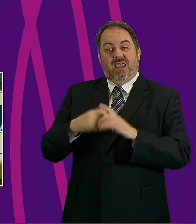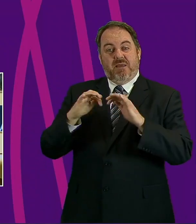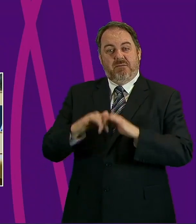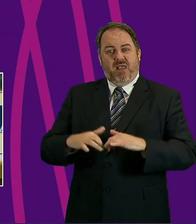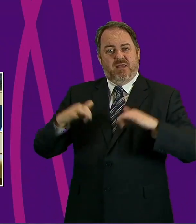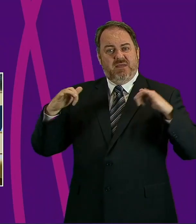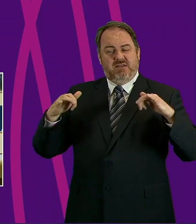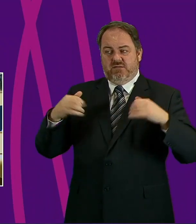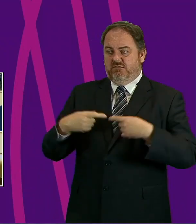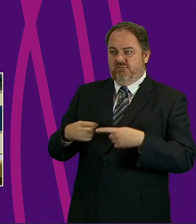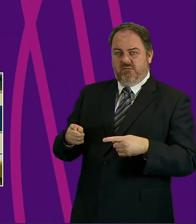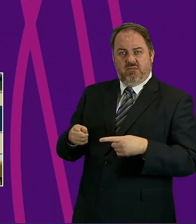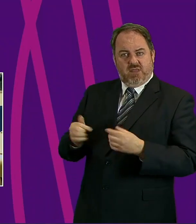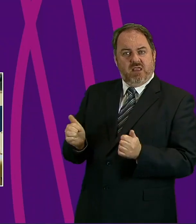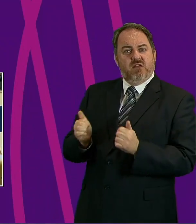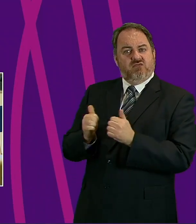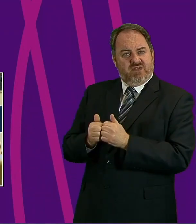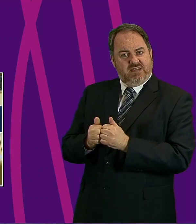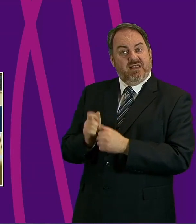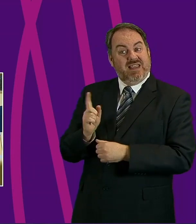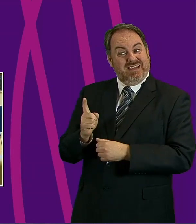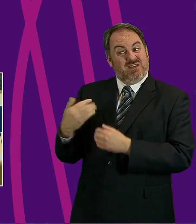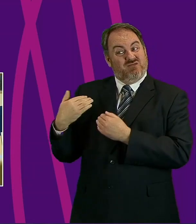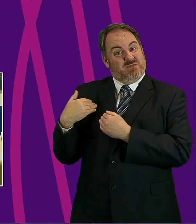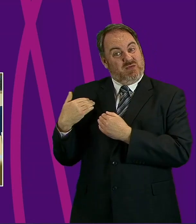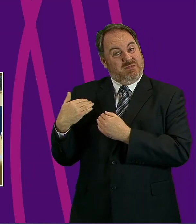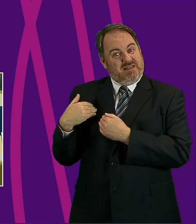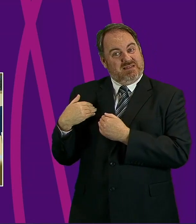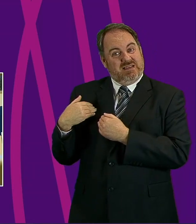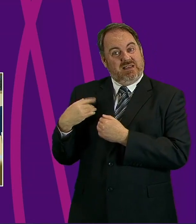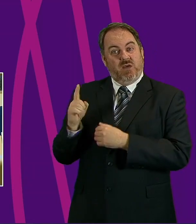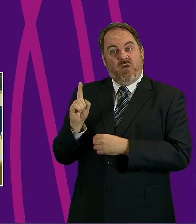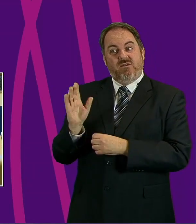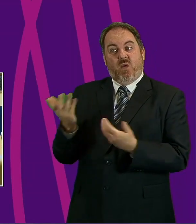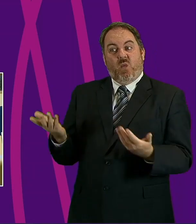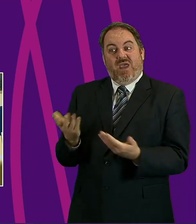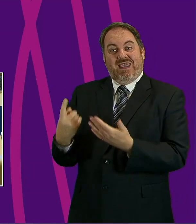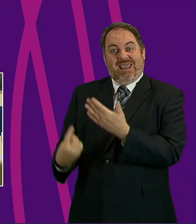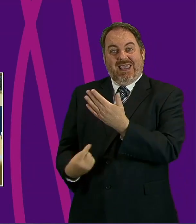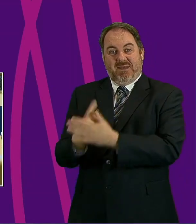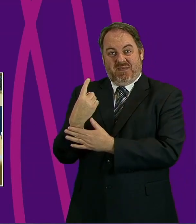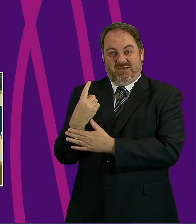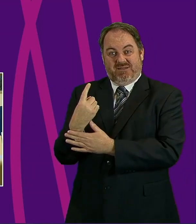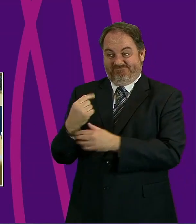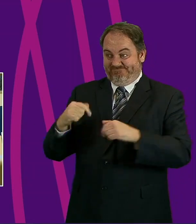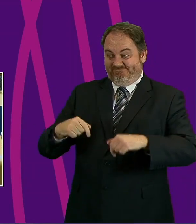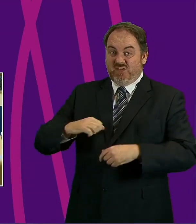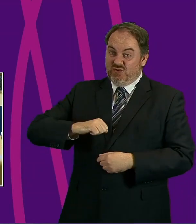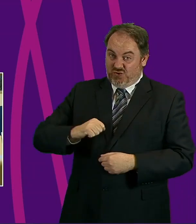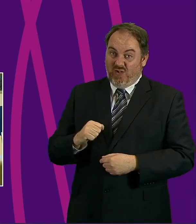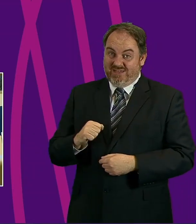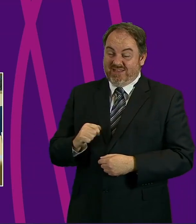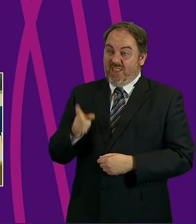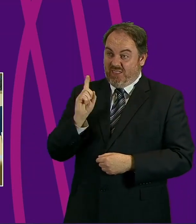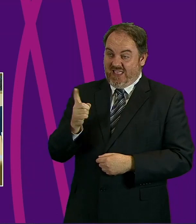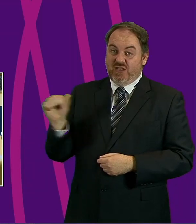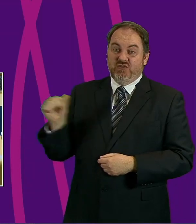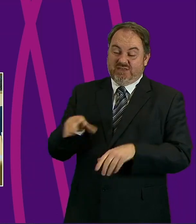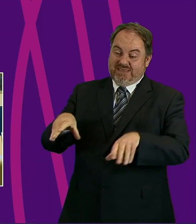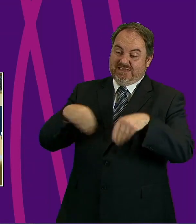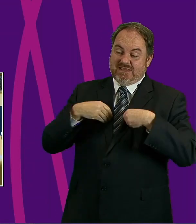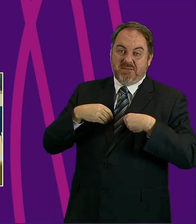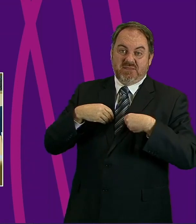agreed explicitly that it would be the responsibility of the nation in which the outbreak occurred to take responsibility for the